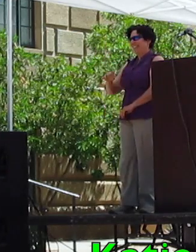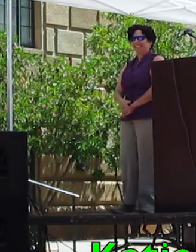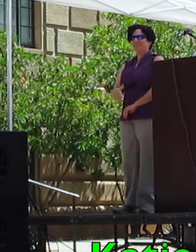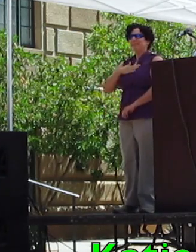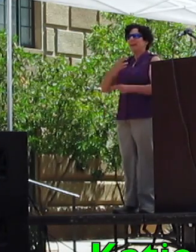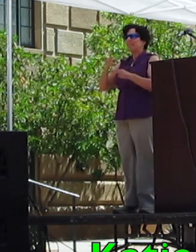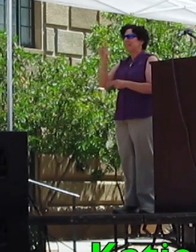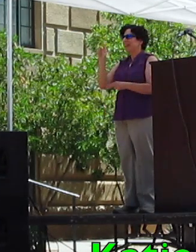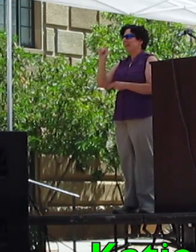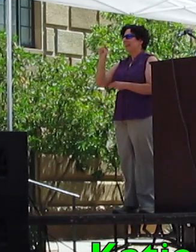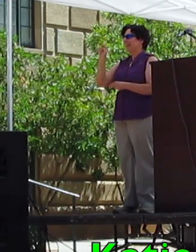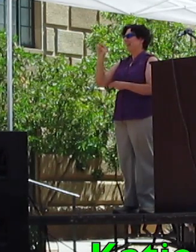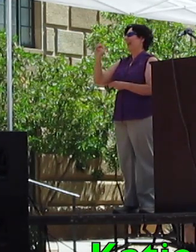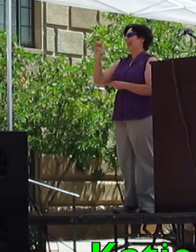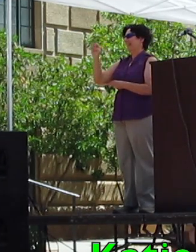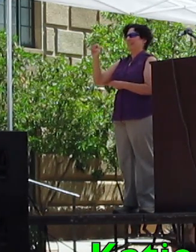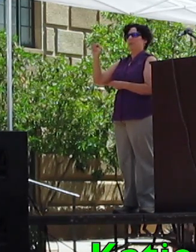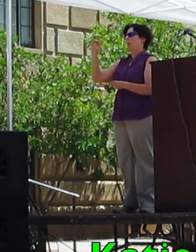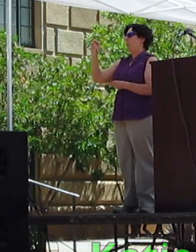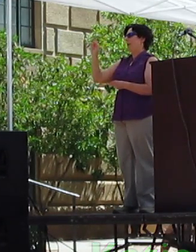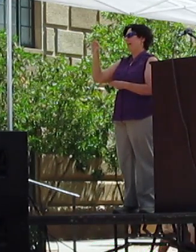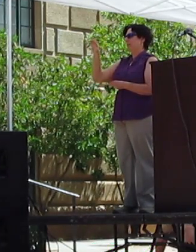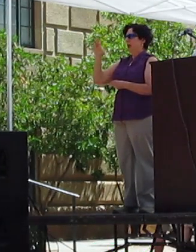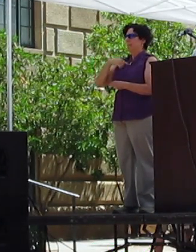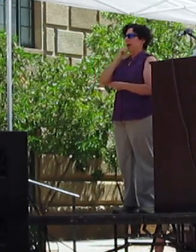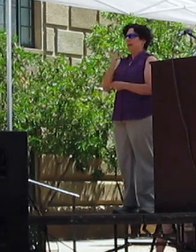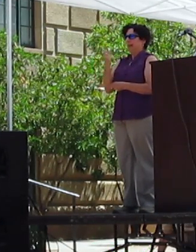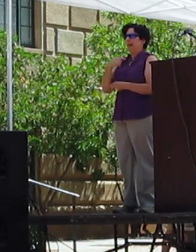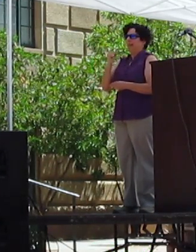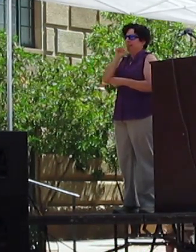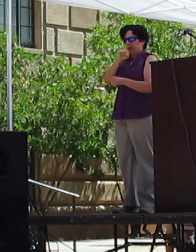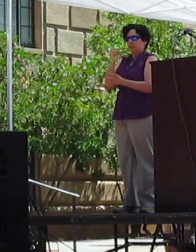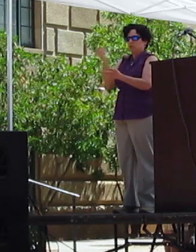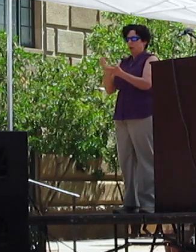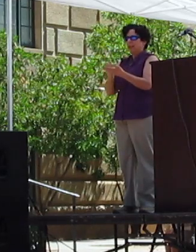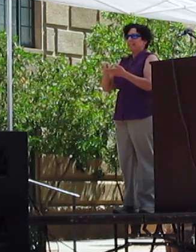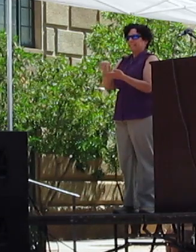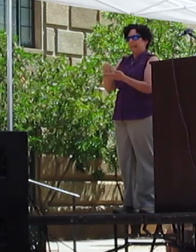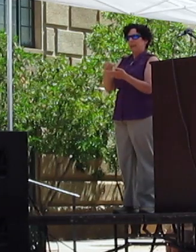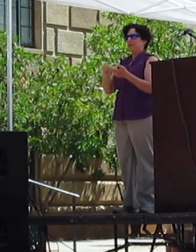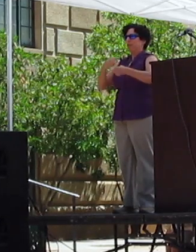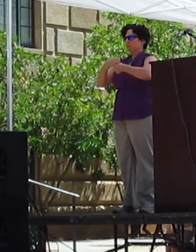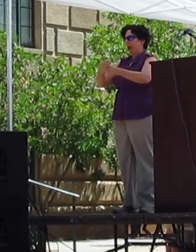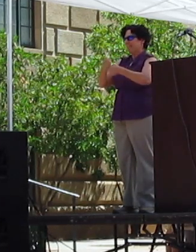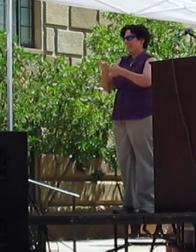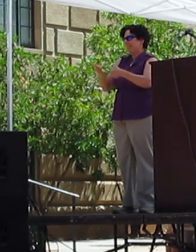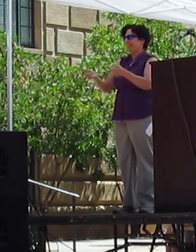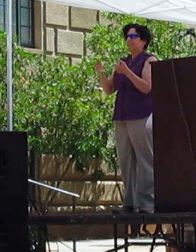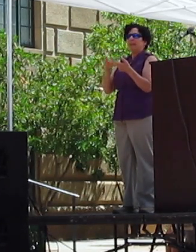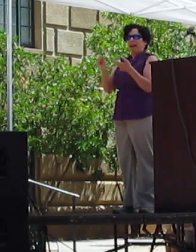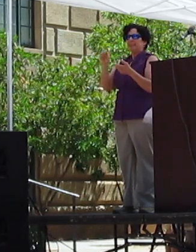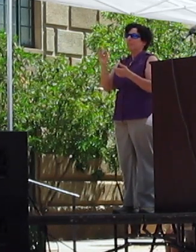Hi, my name is Katie Oyler and I'm 11 years old. I love drawing, dancing, crafting, and of course,